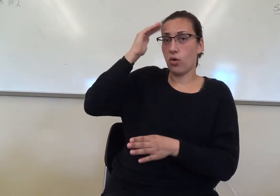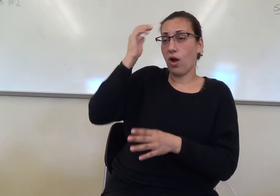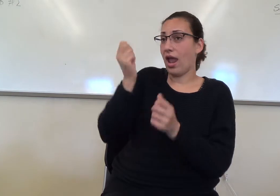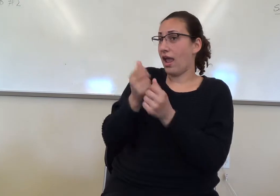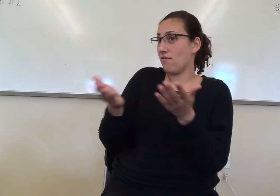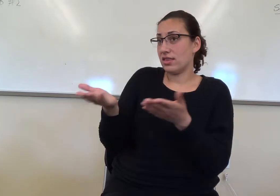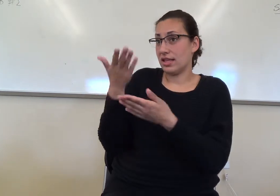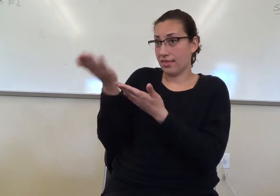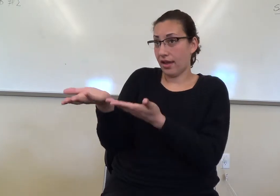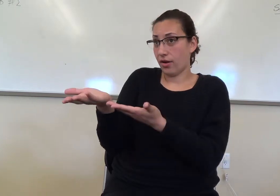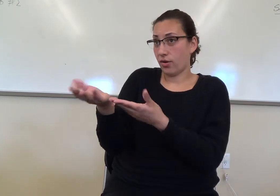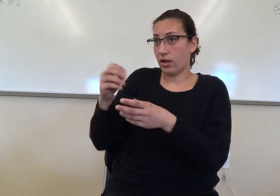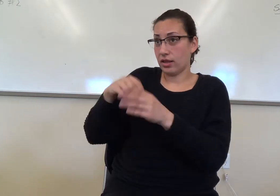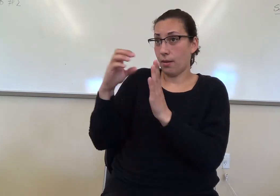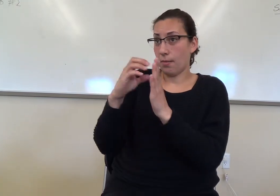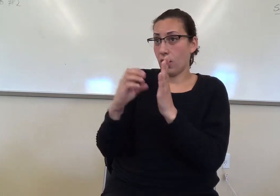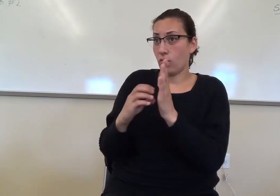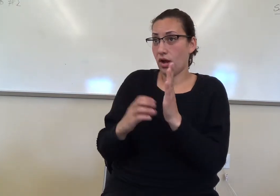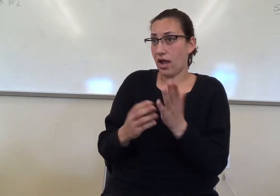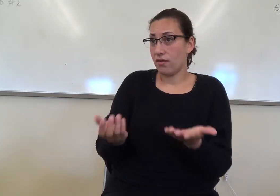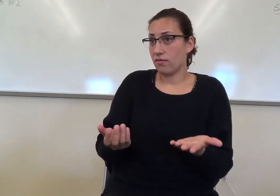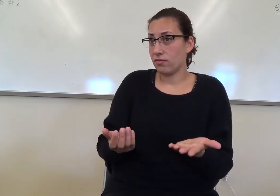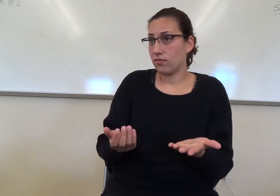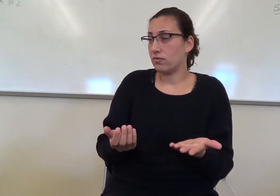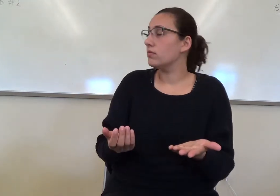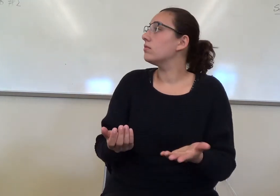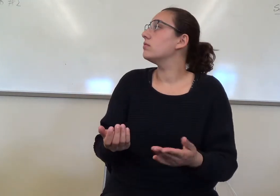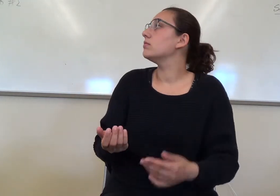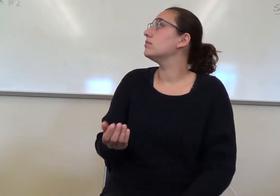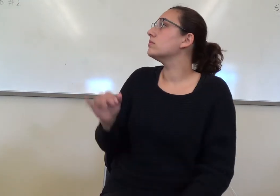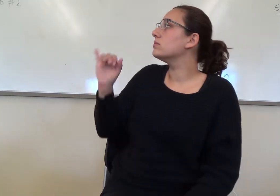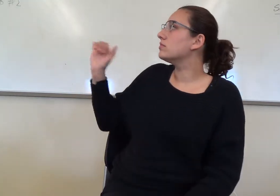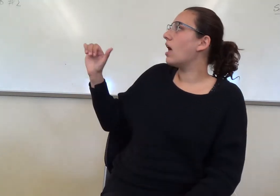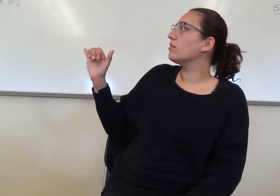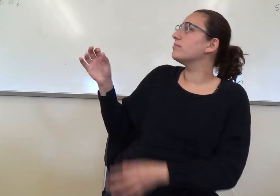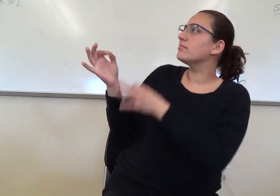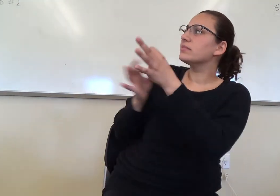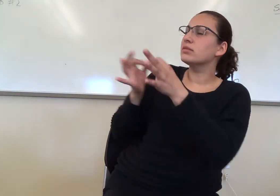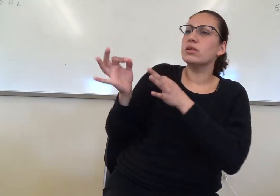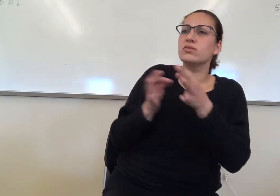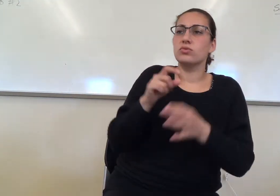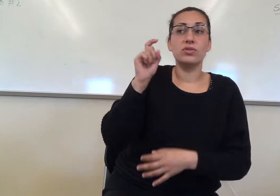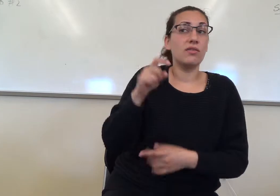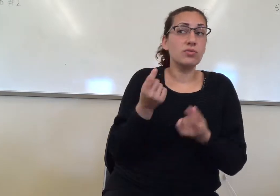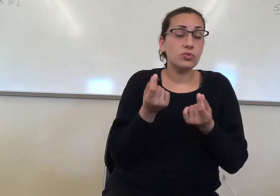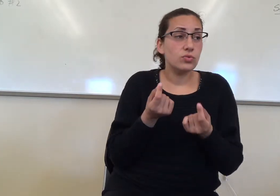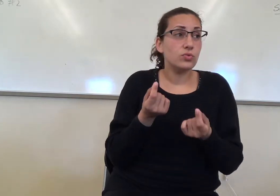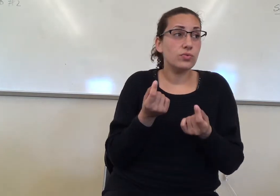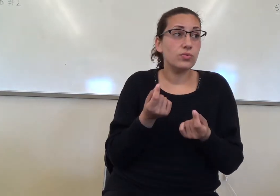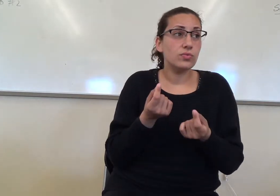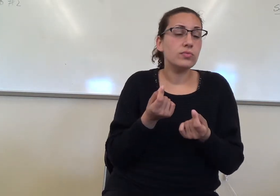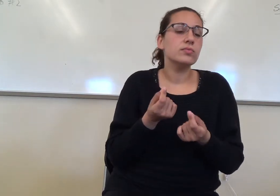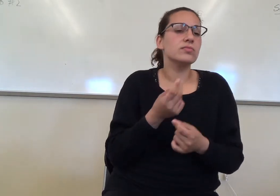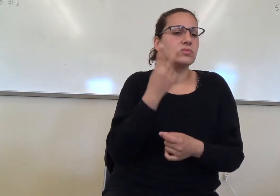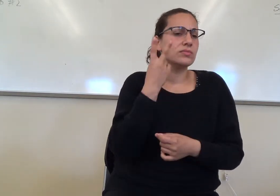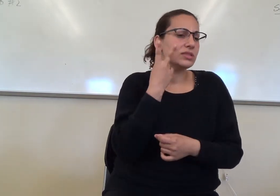paragraph? Okay, so this tells you is what you have to do is find the connections and then group those words